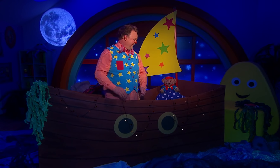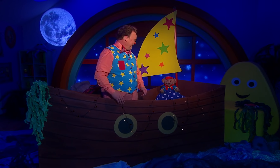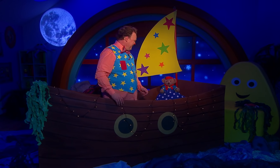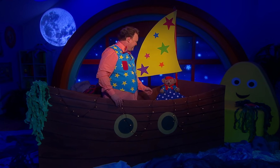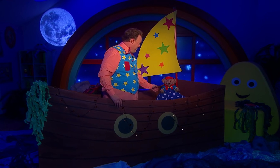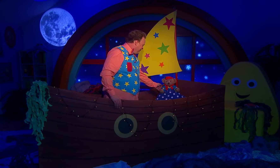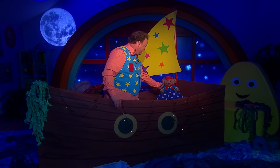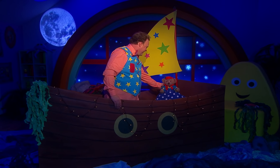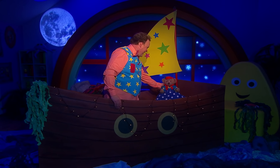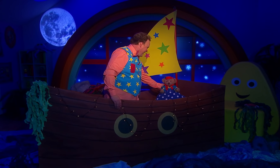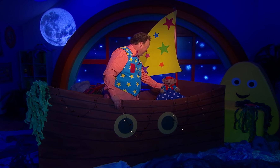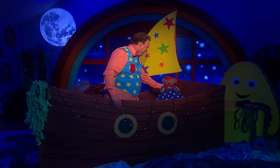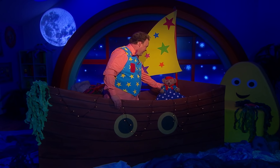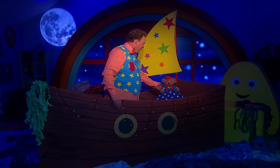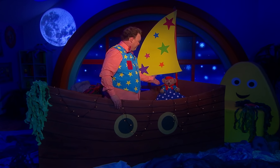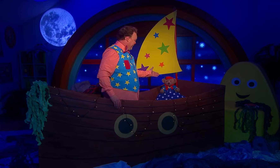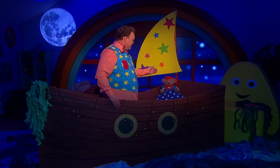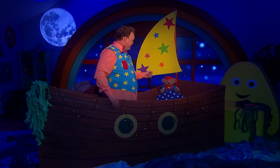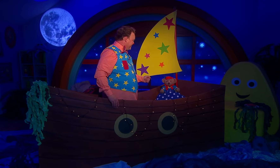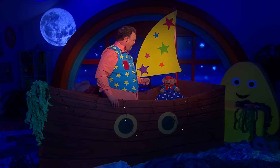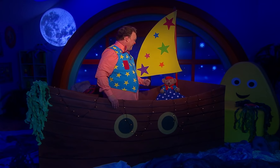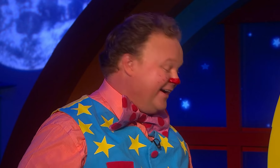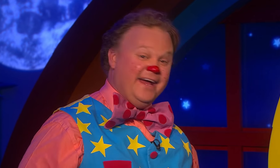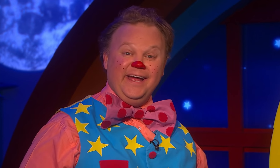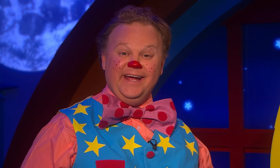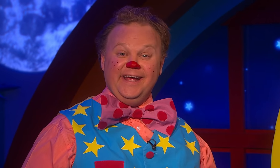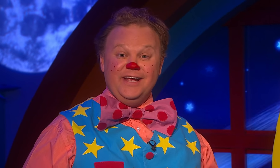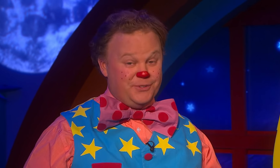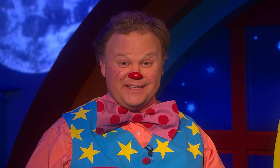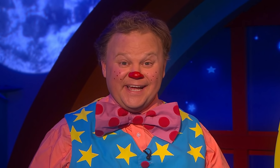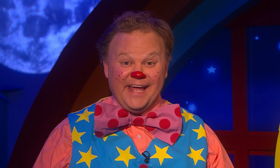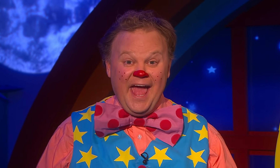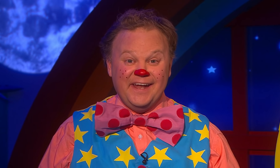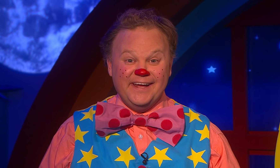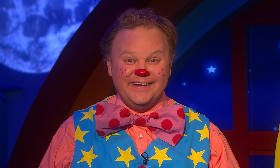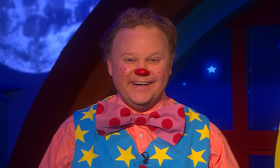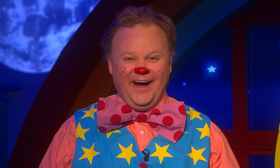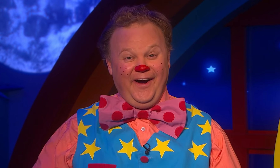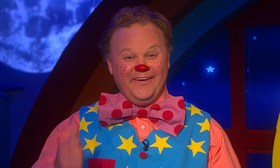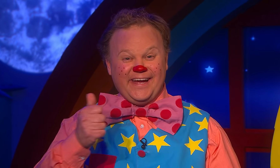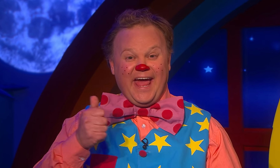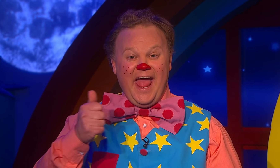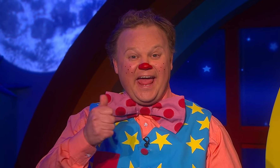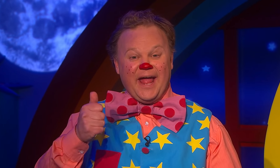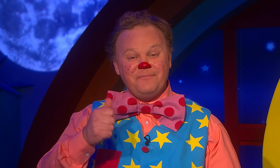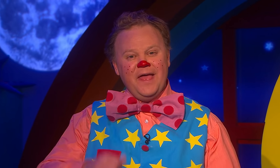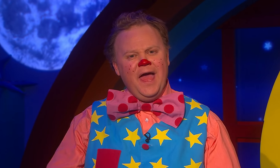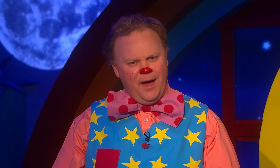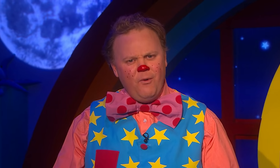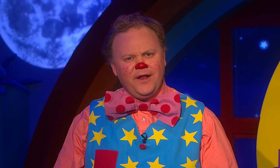Oh, Tumble Ted, what a beautiful song. Should we sing it again? Okay. And why don't